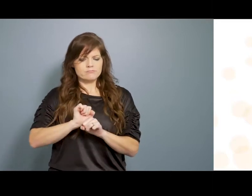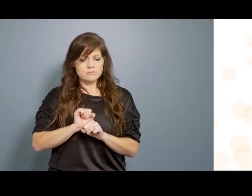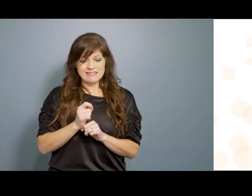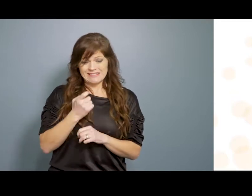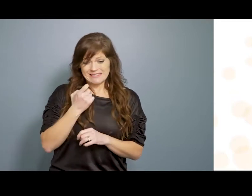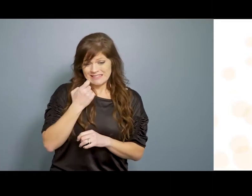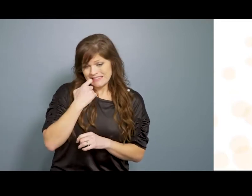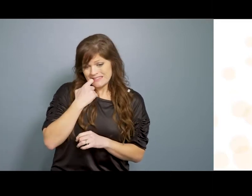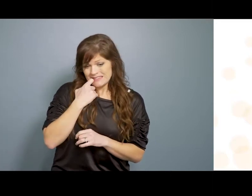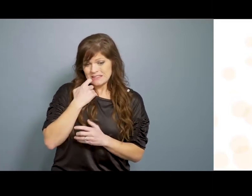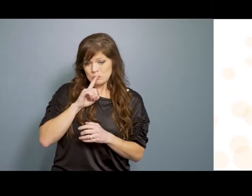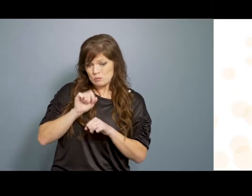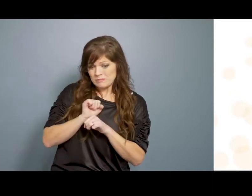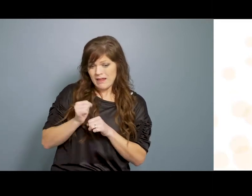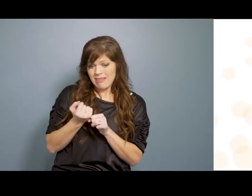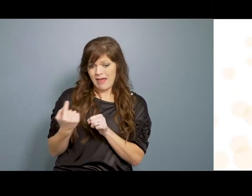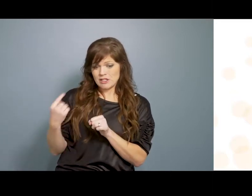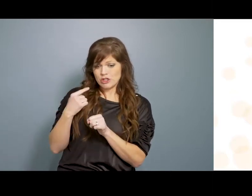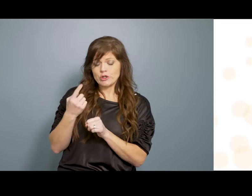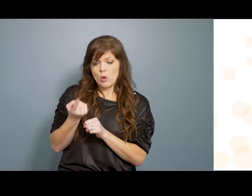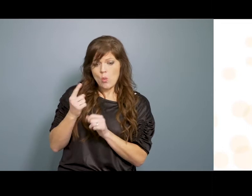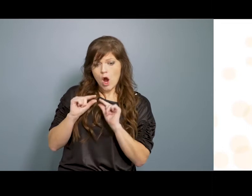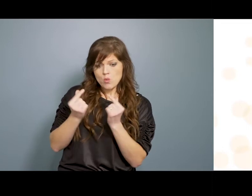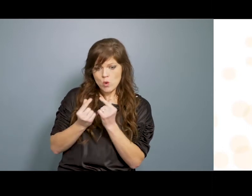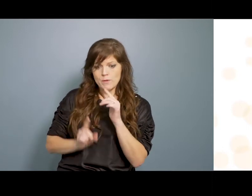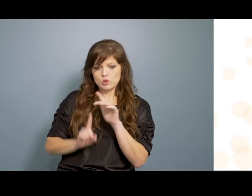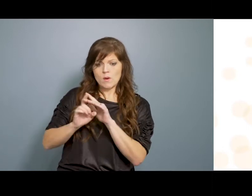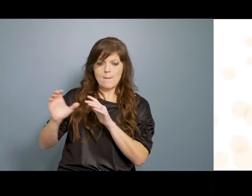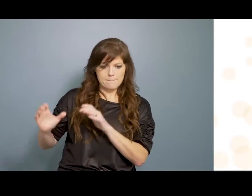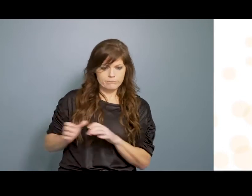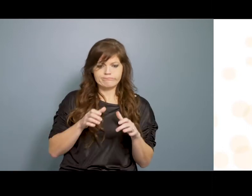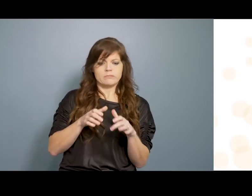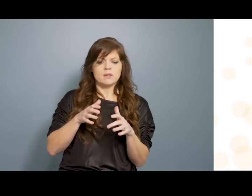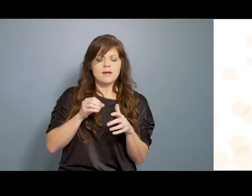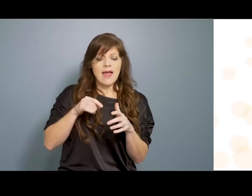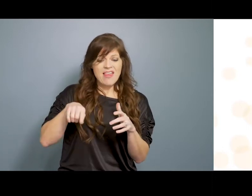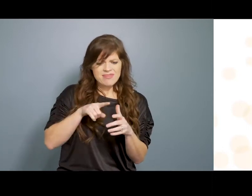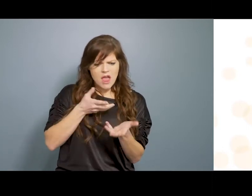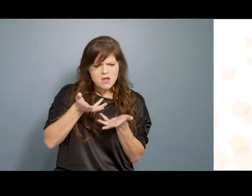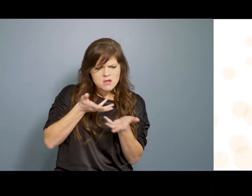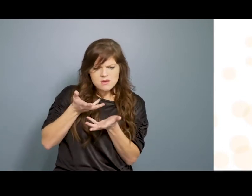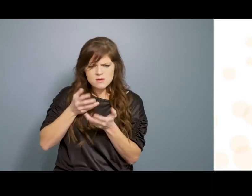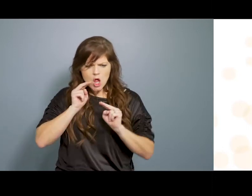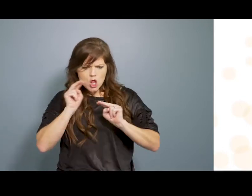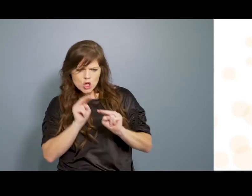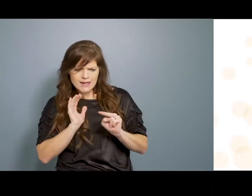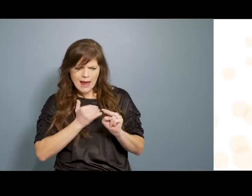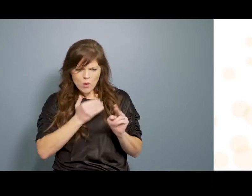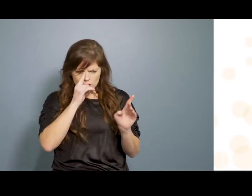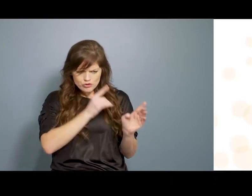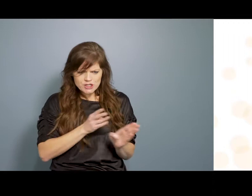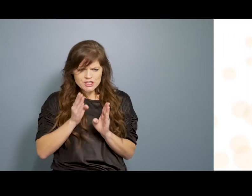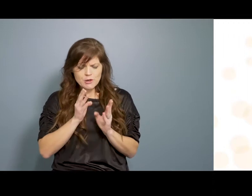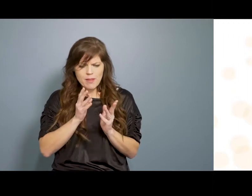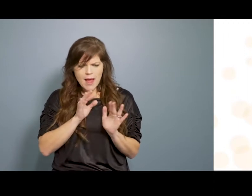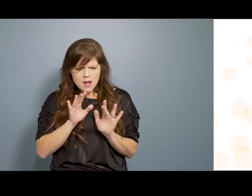last year, we had a consulting group come in, and they worked with not only looking at our strategic plan and analyzing